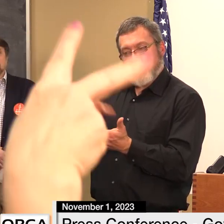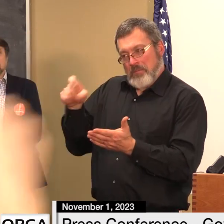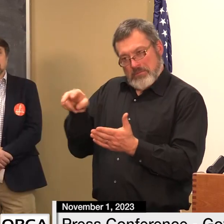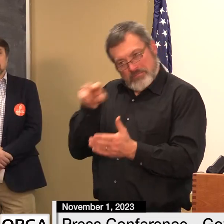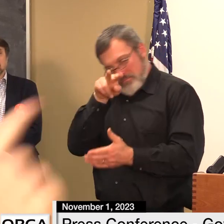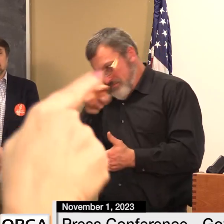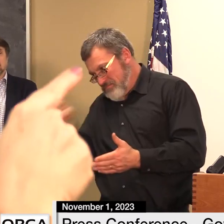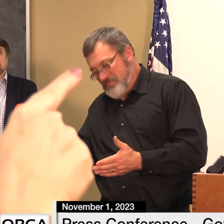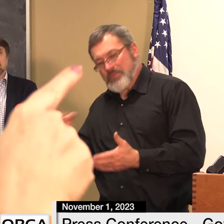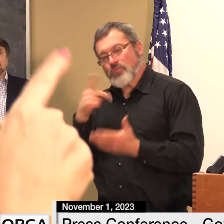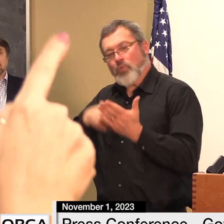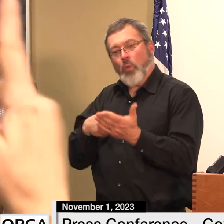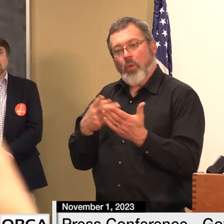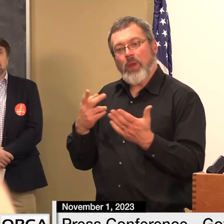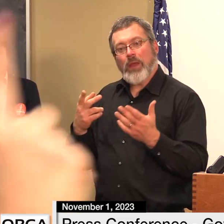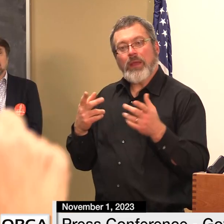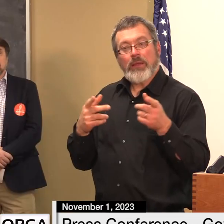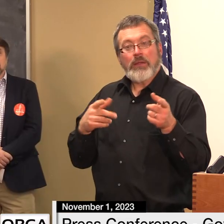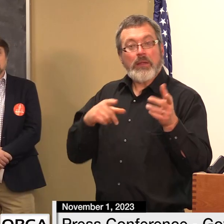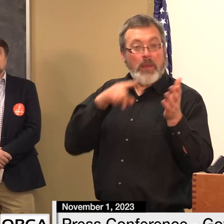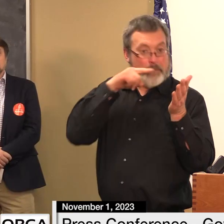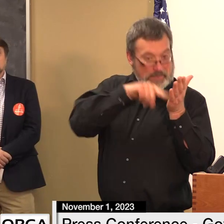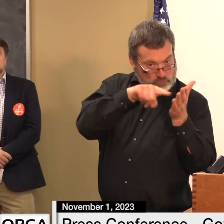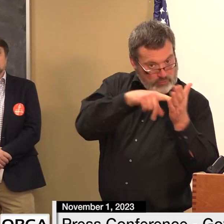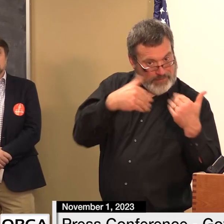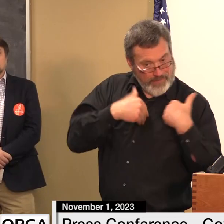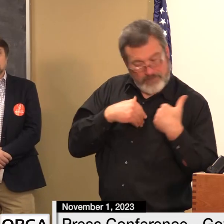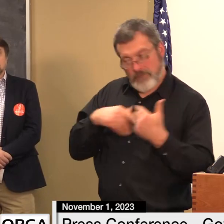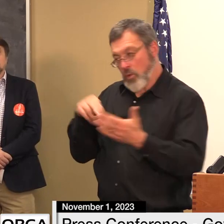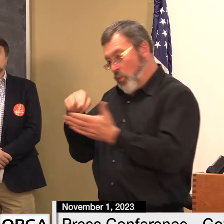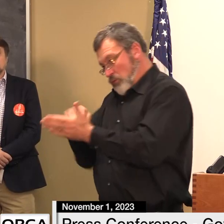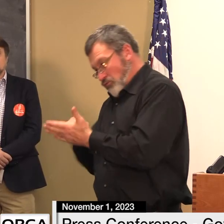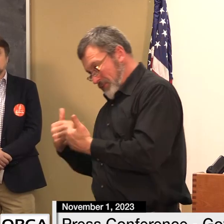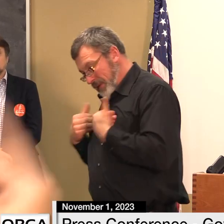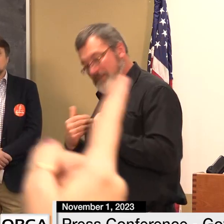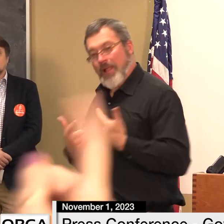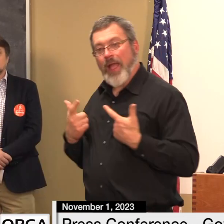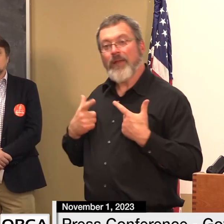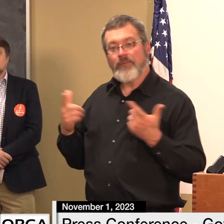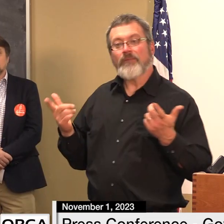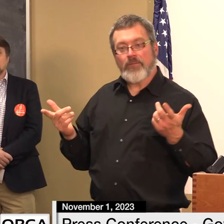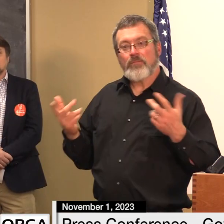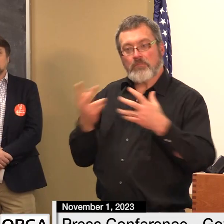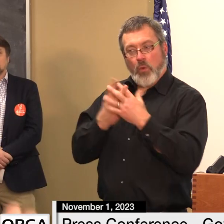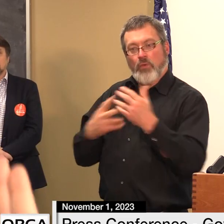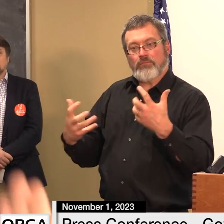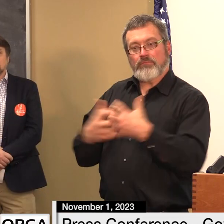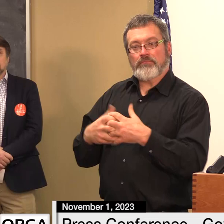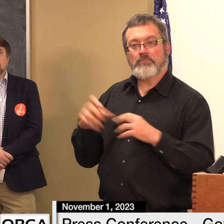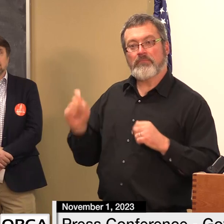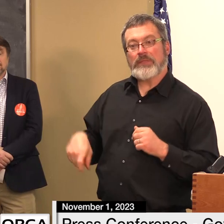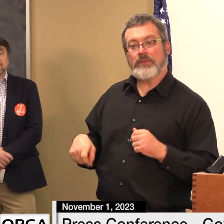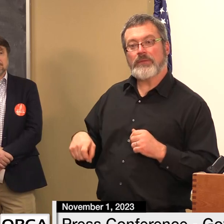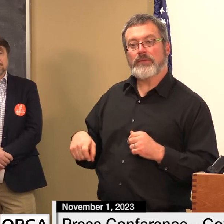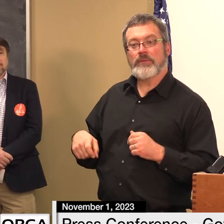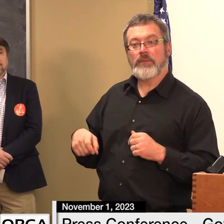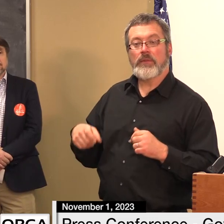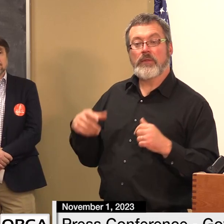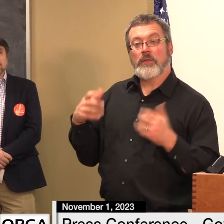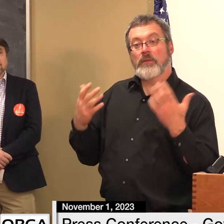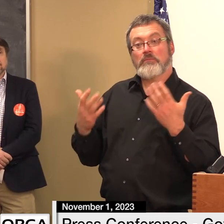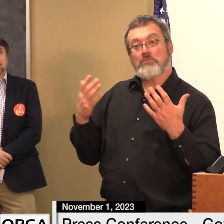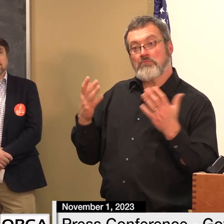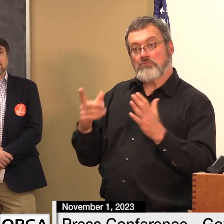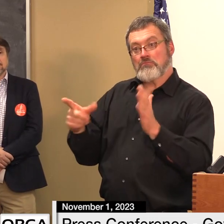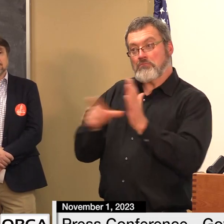sticker on the plate itself. So you have the number there. So it may not be as instantaneous, but eventually